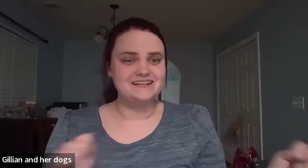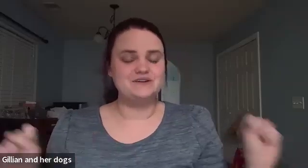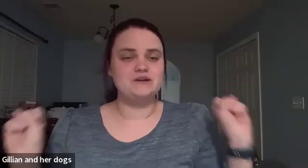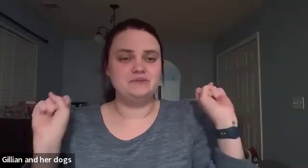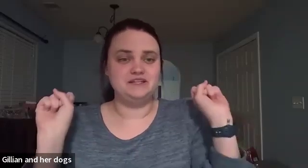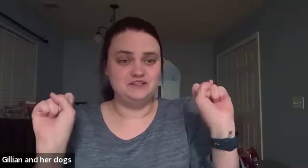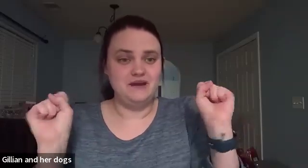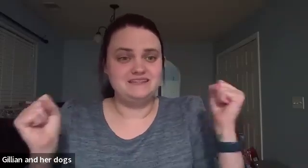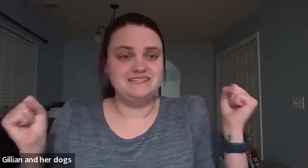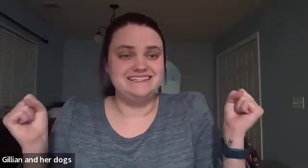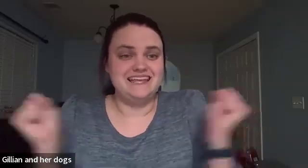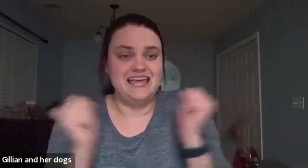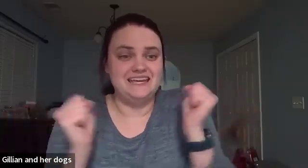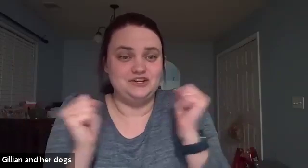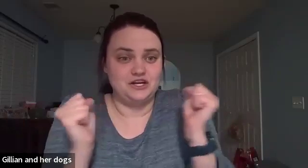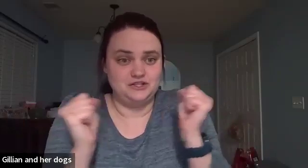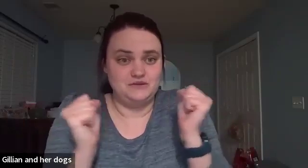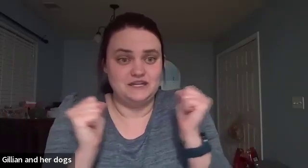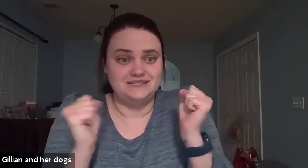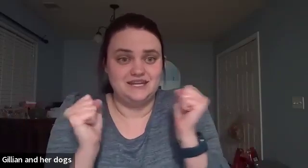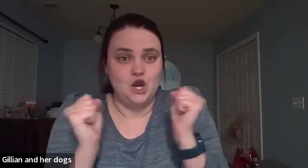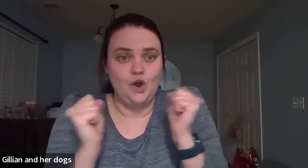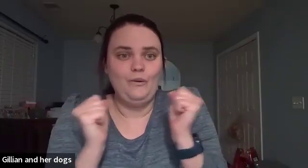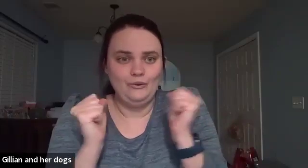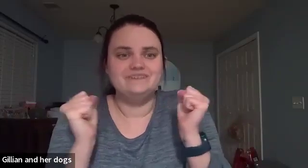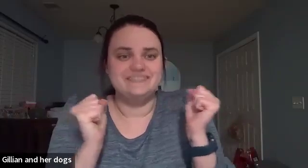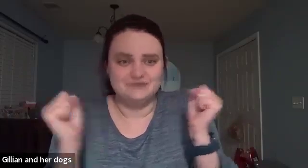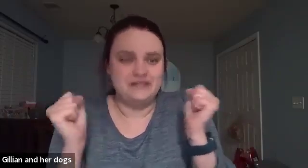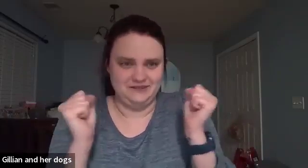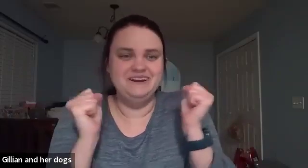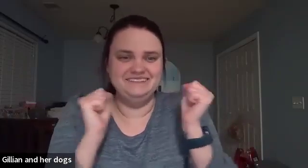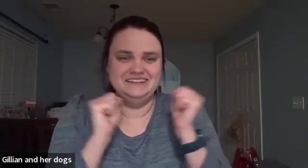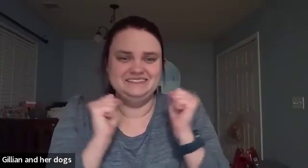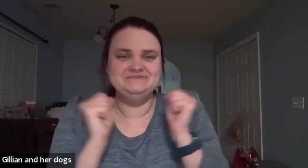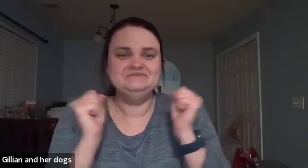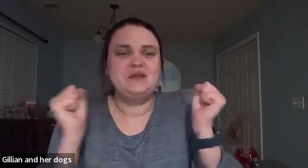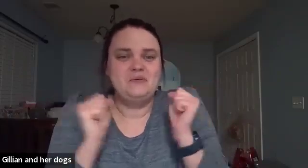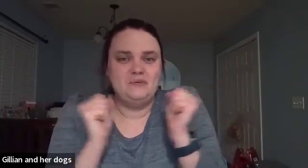is going to be 2 S's, and you're going to do this. Cold. This is winter.